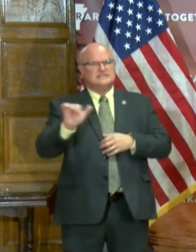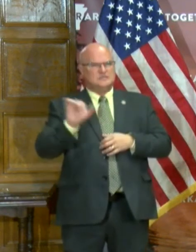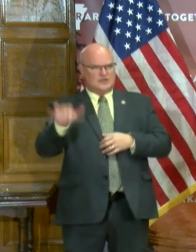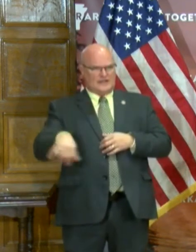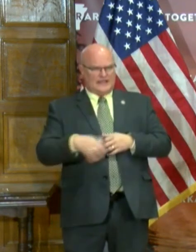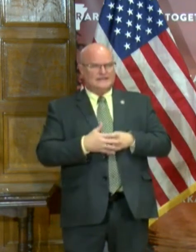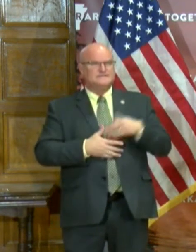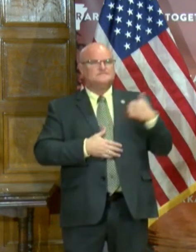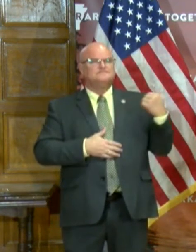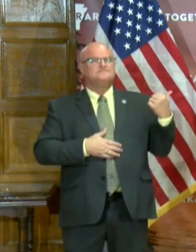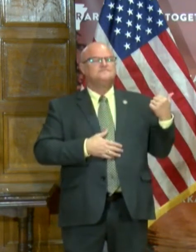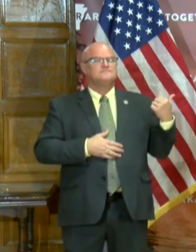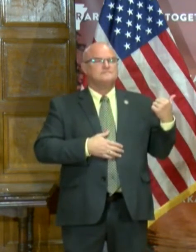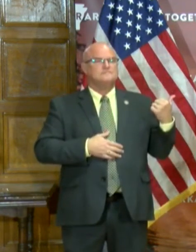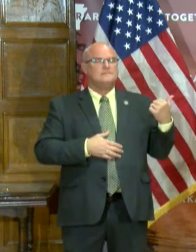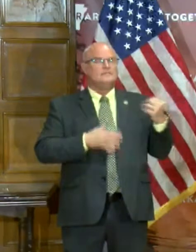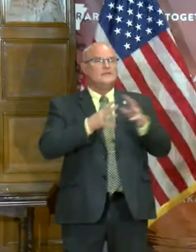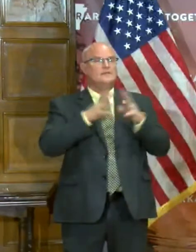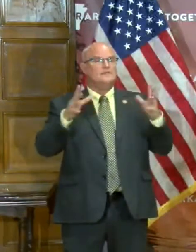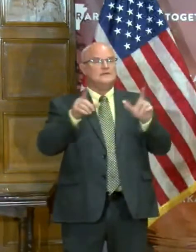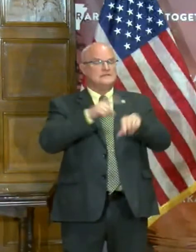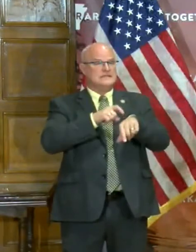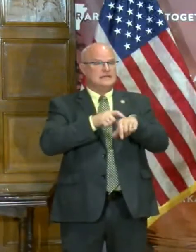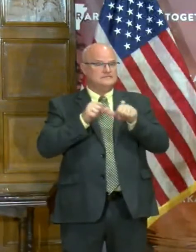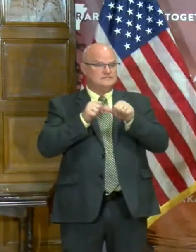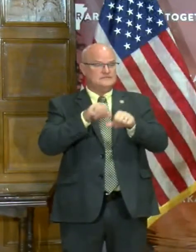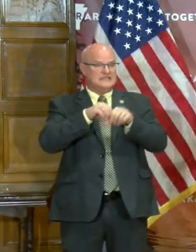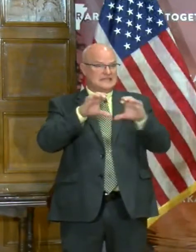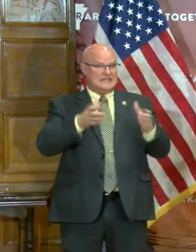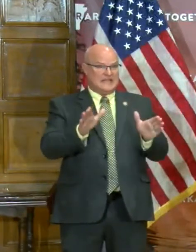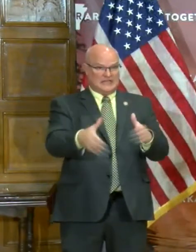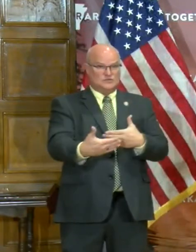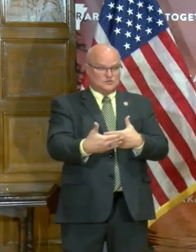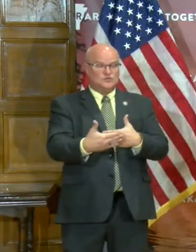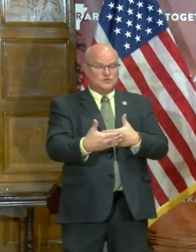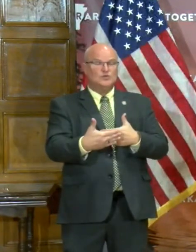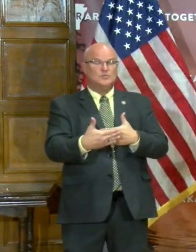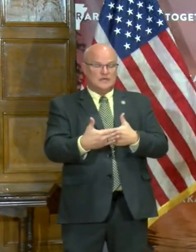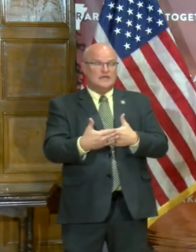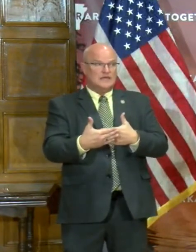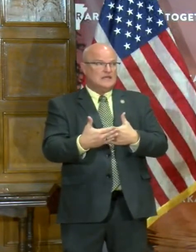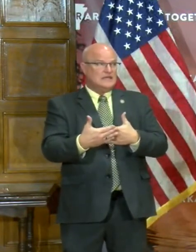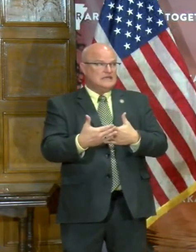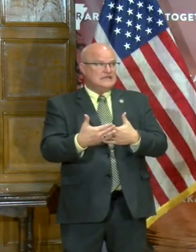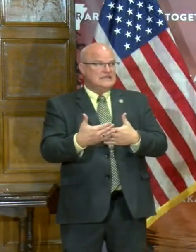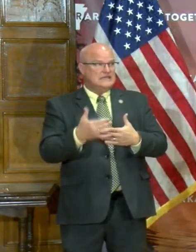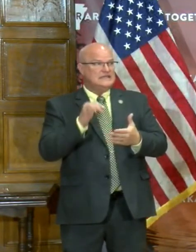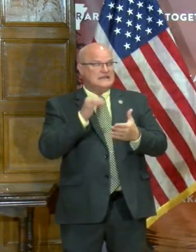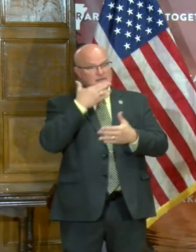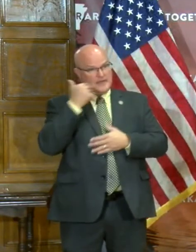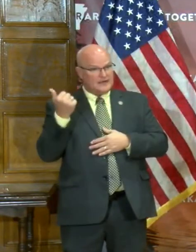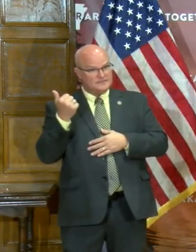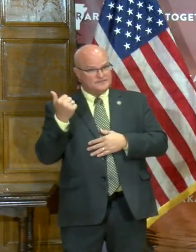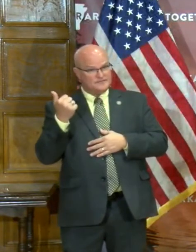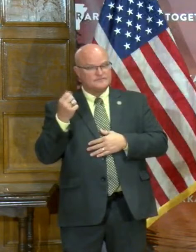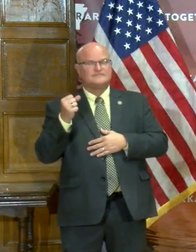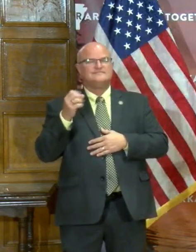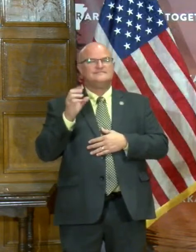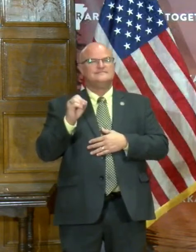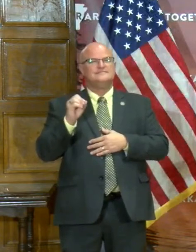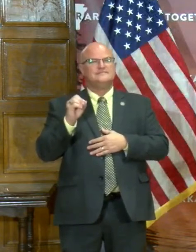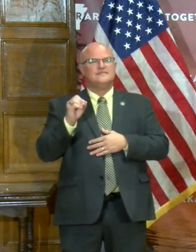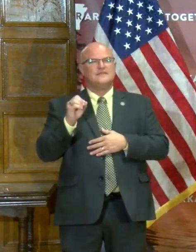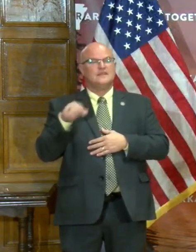Well, as much time as you can spend in the classroom, the better. And